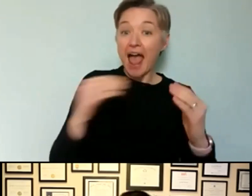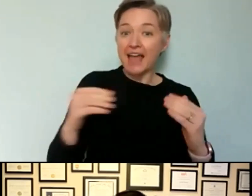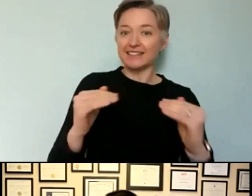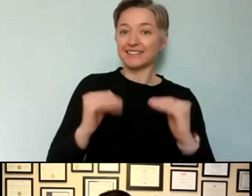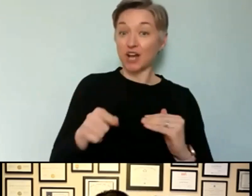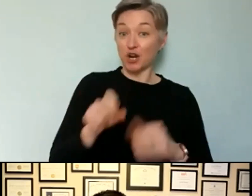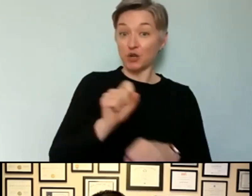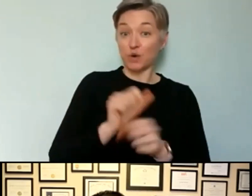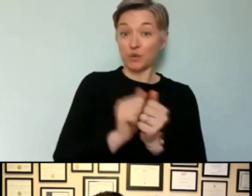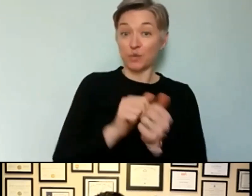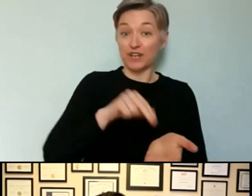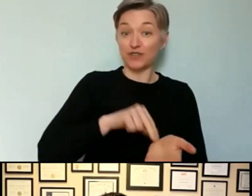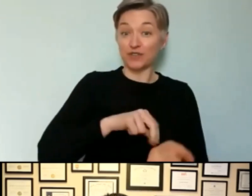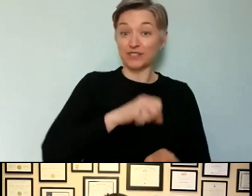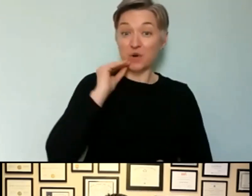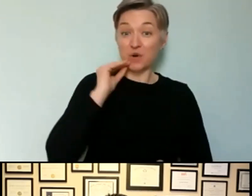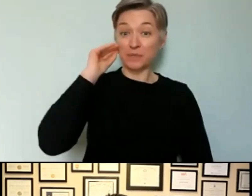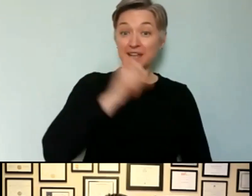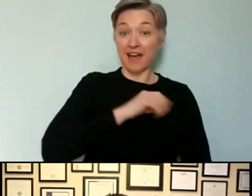one.